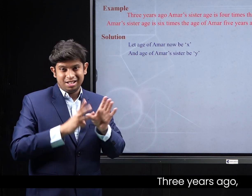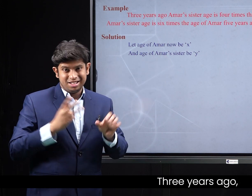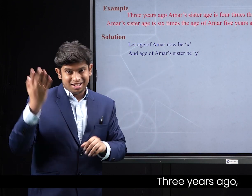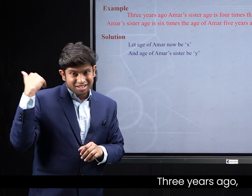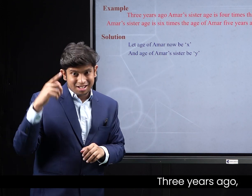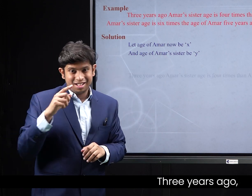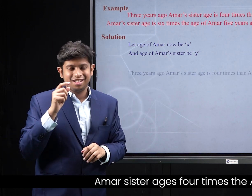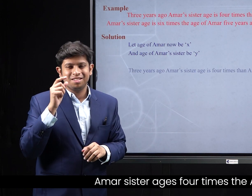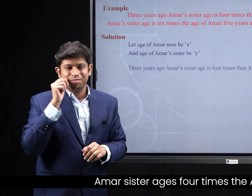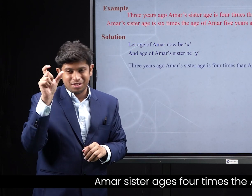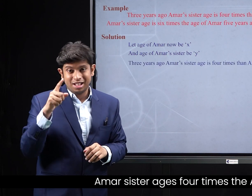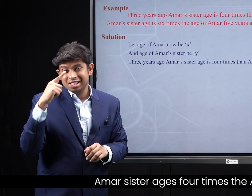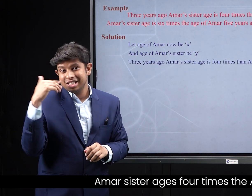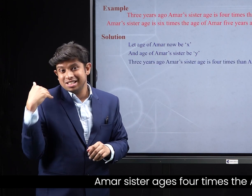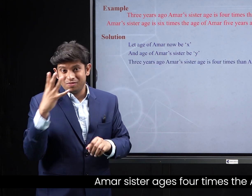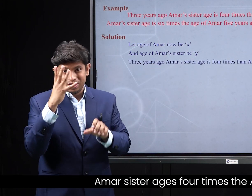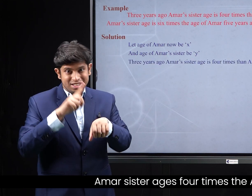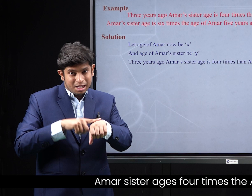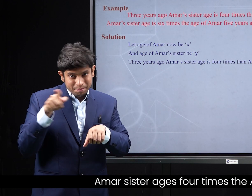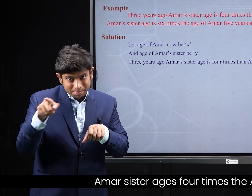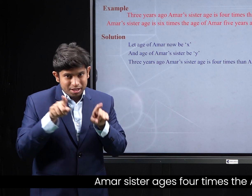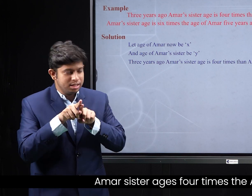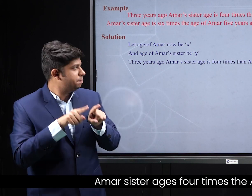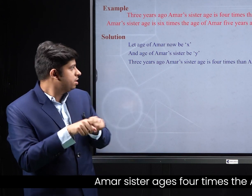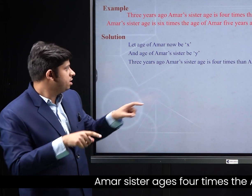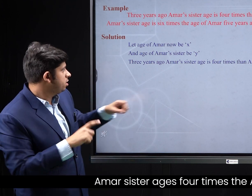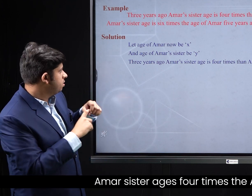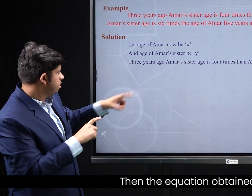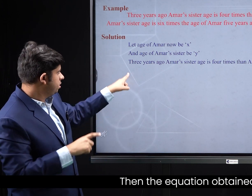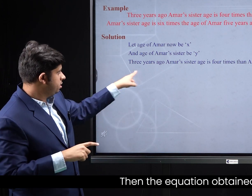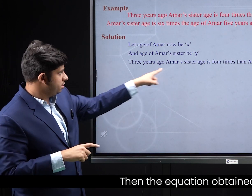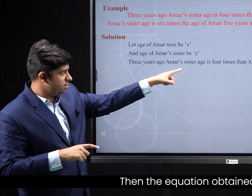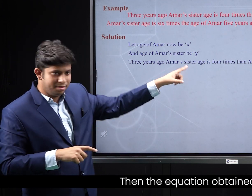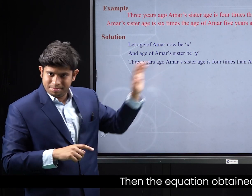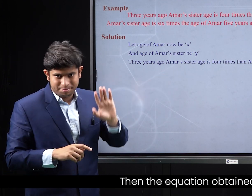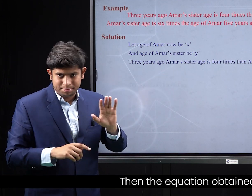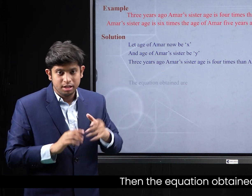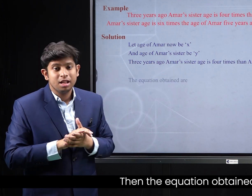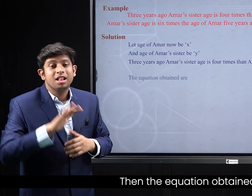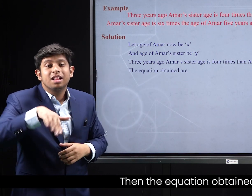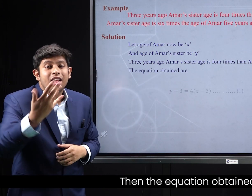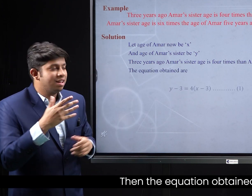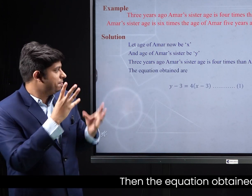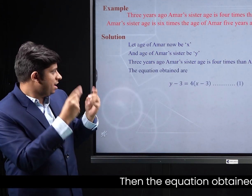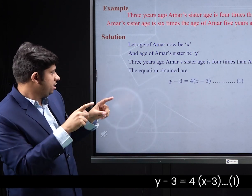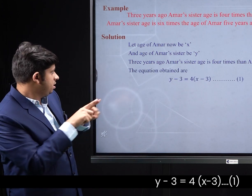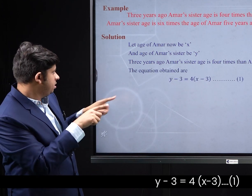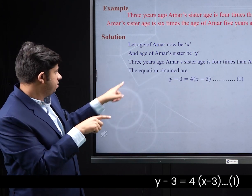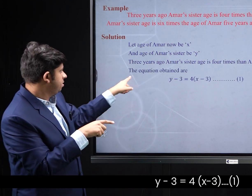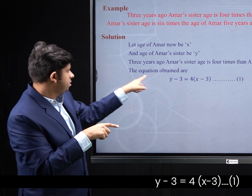3 years ago, Amar's sister age is 4 times than Amar age. Then the equation obtained are y minus 3